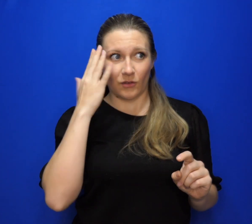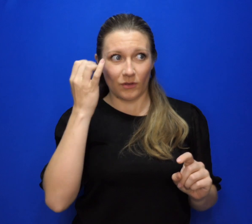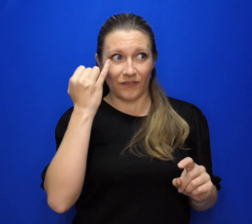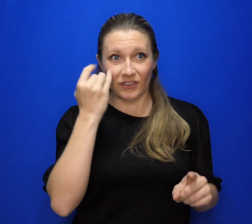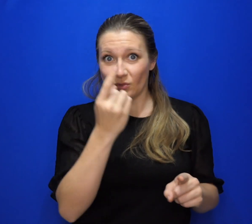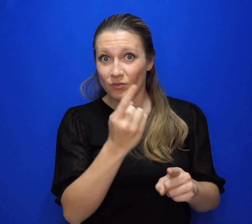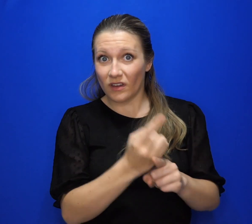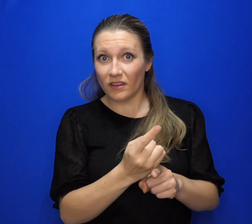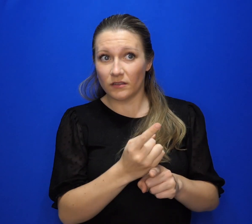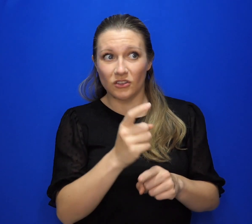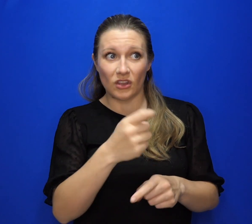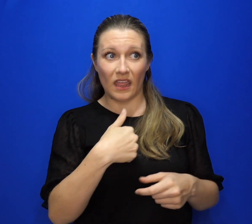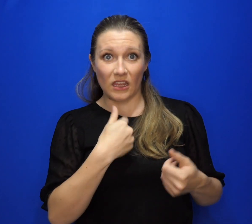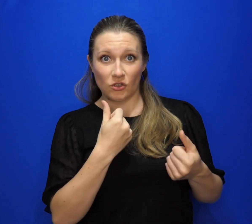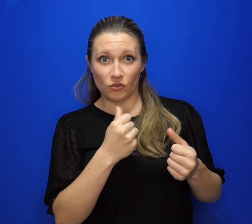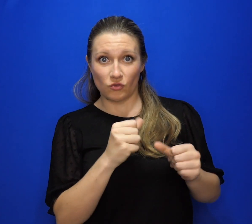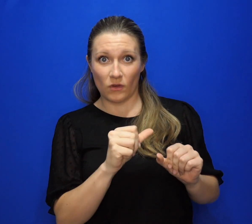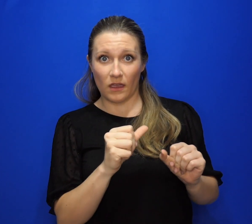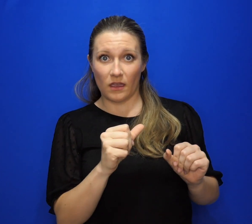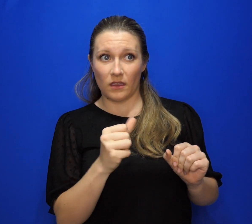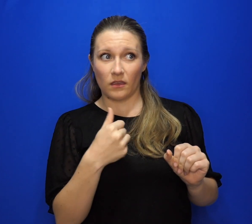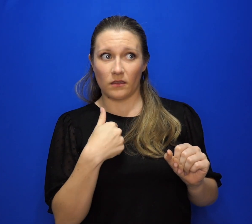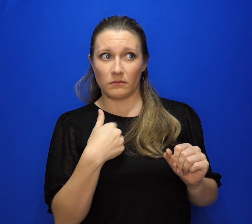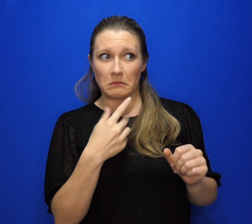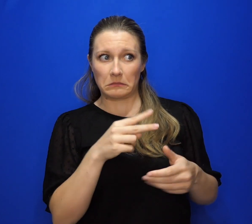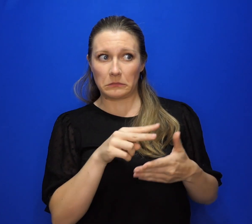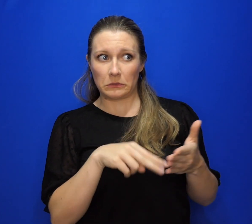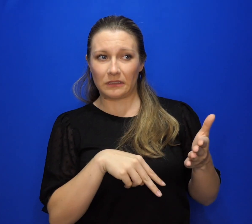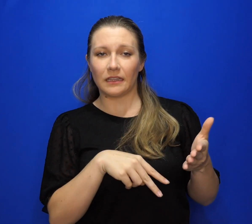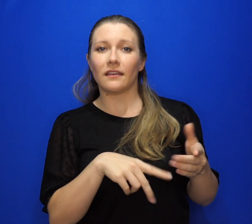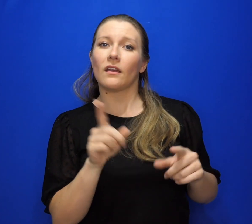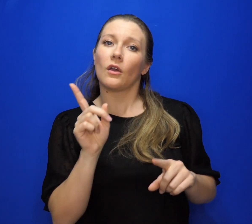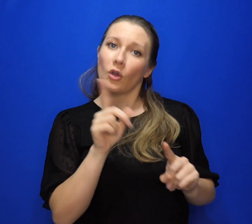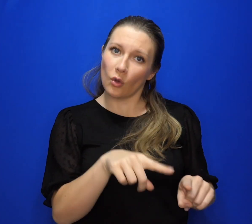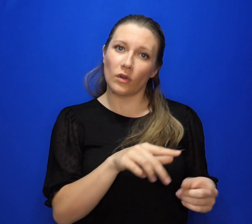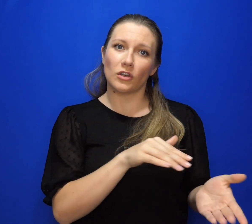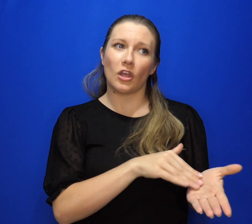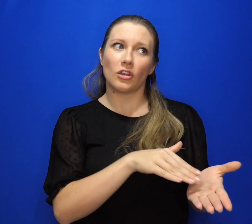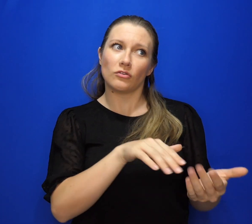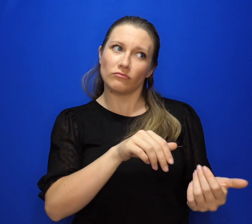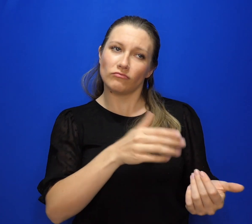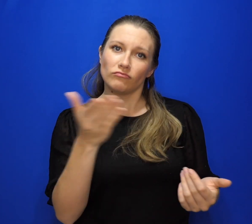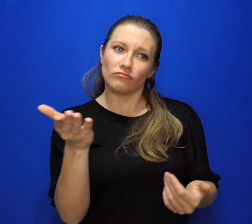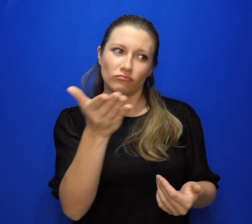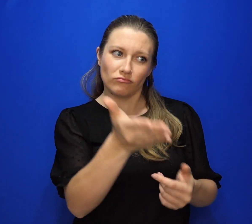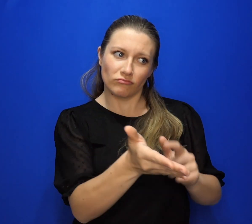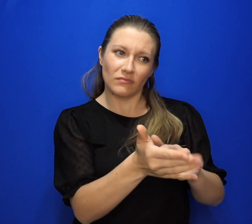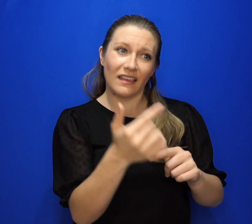I've read about? Go to your clinician and bring it up and say, I've seen this discussed, or I've seen this product or